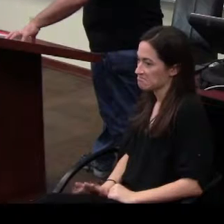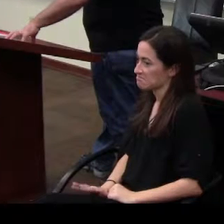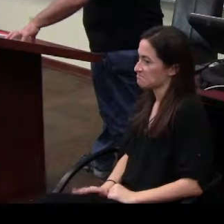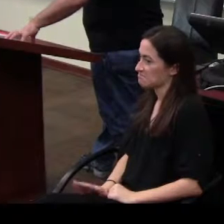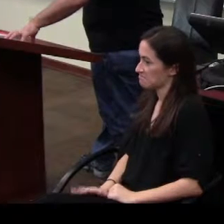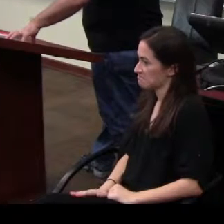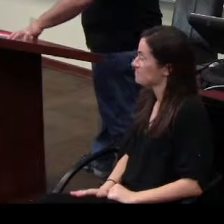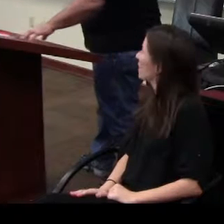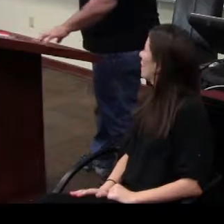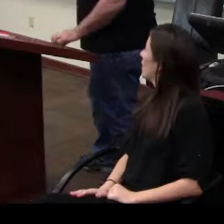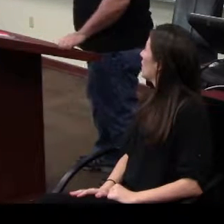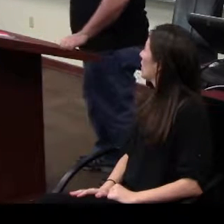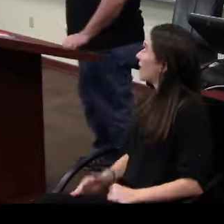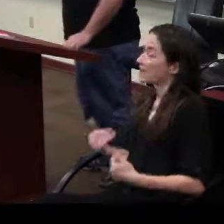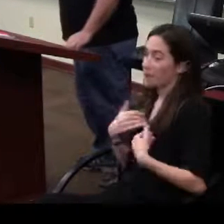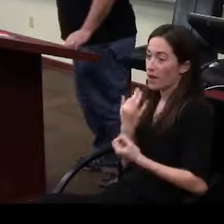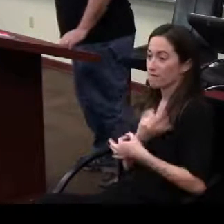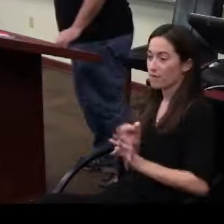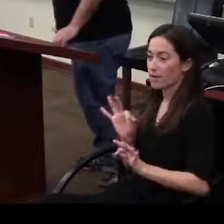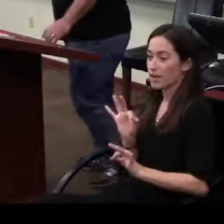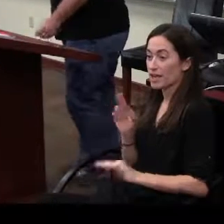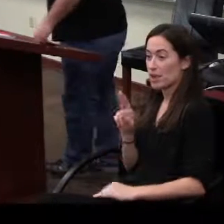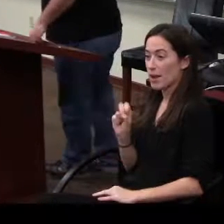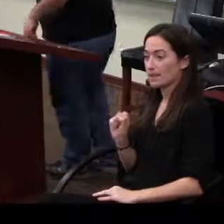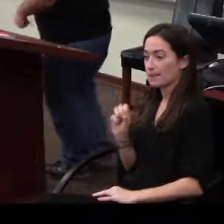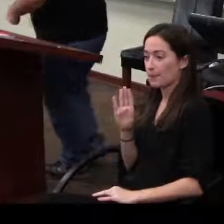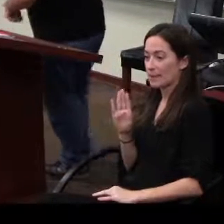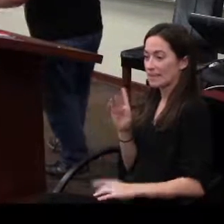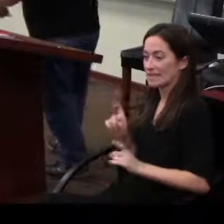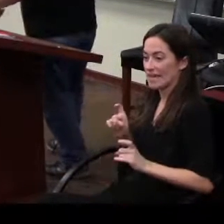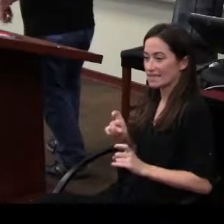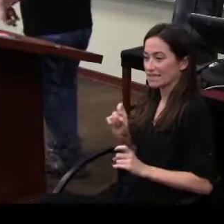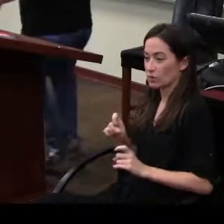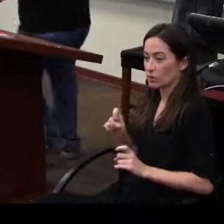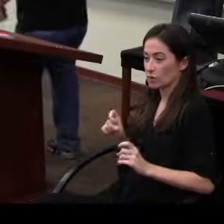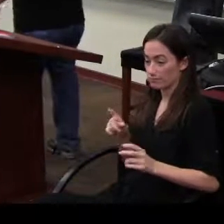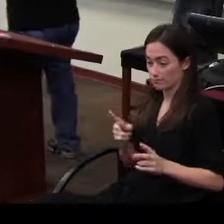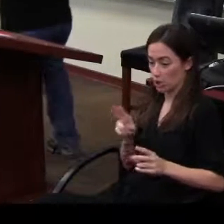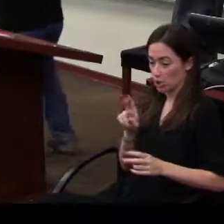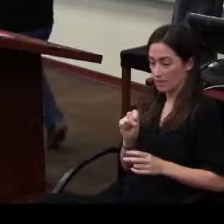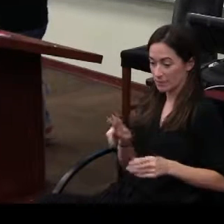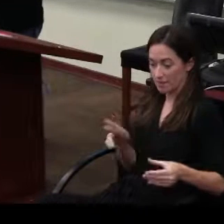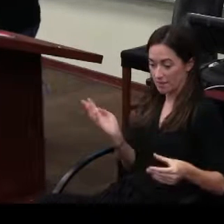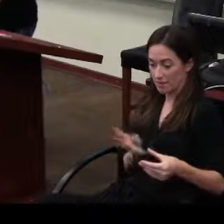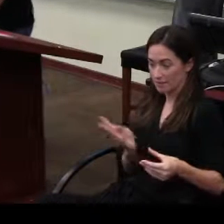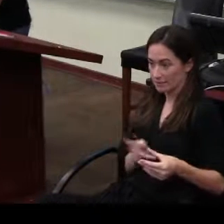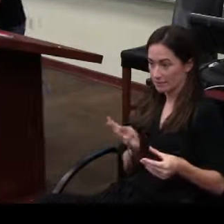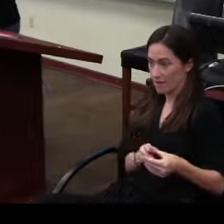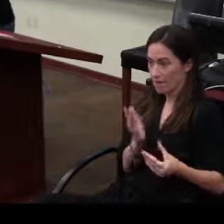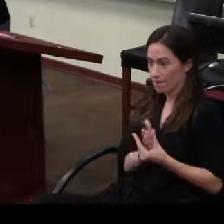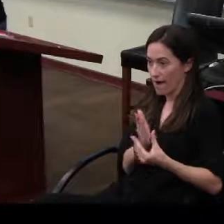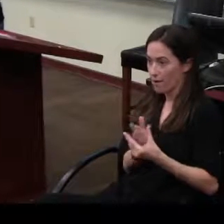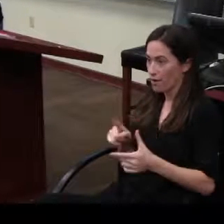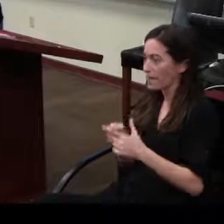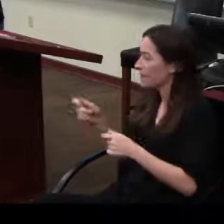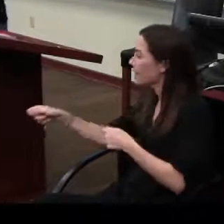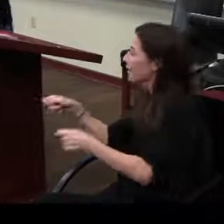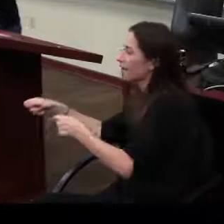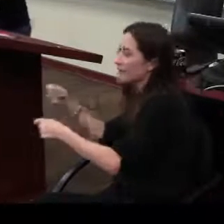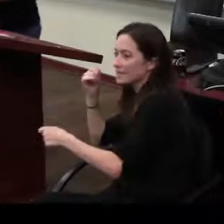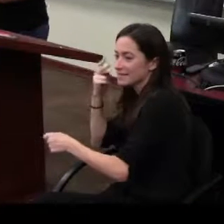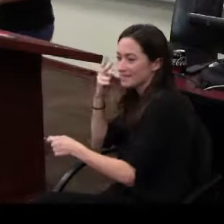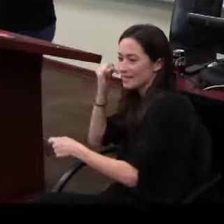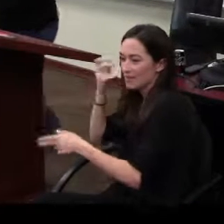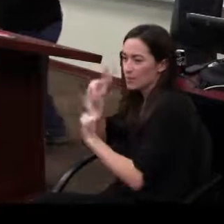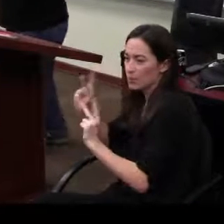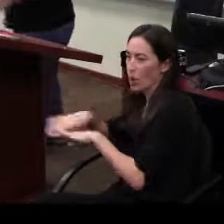And then we even have free USB tests. So you can put files on USB drives in your own place, you know, try to suck people and open them. It'll beacon back,